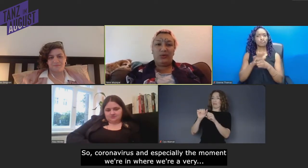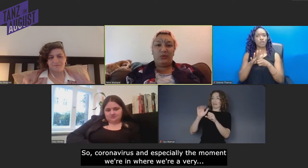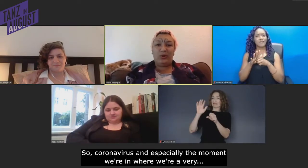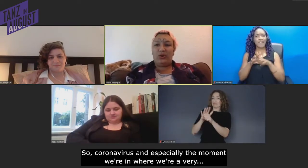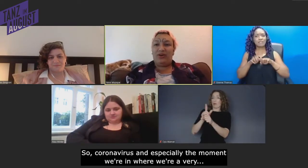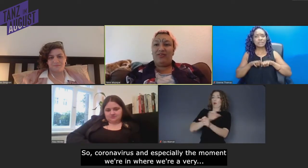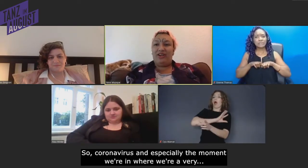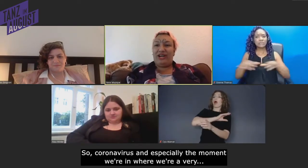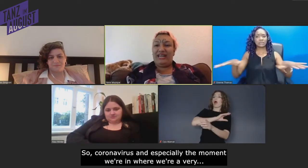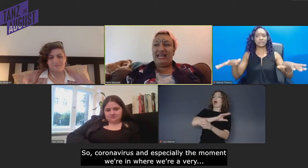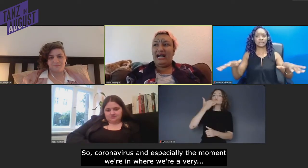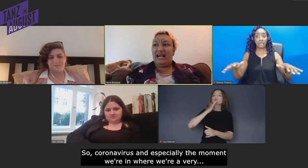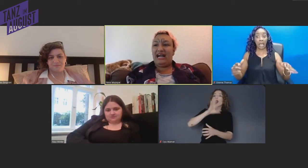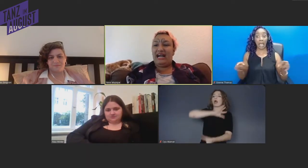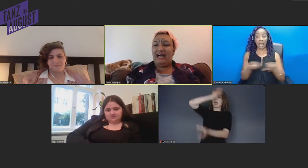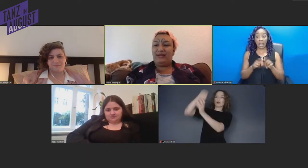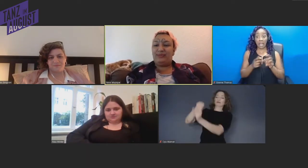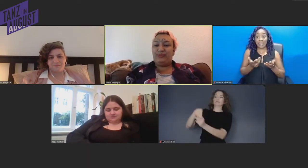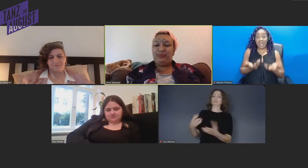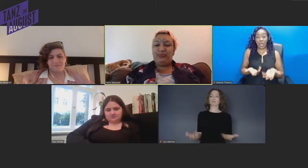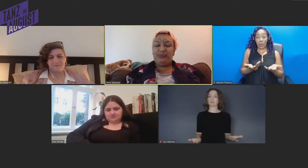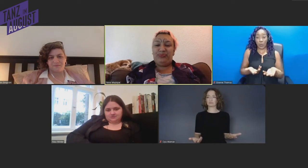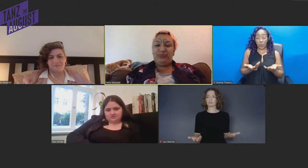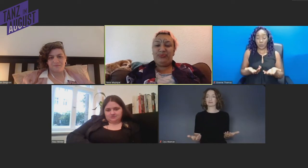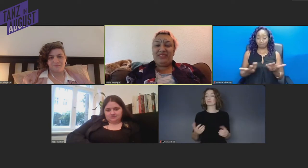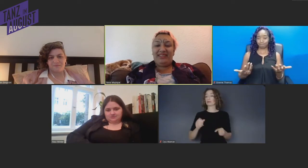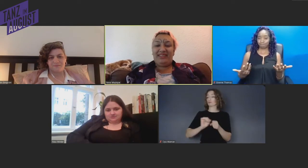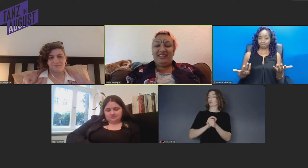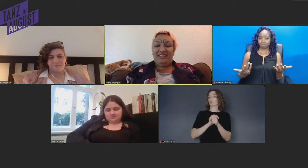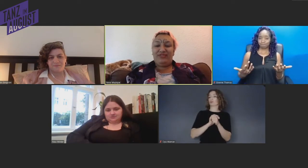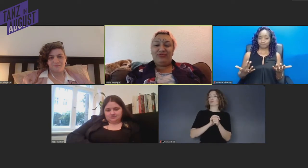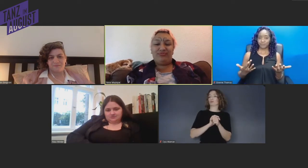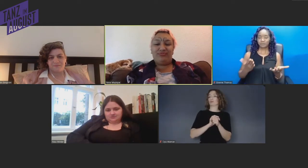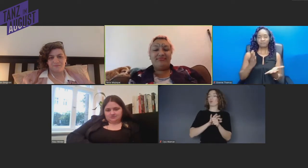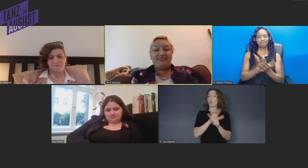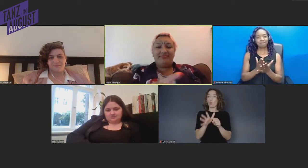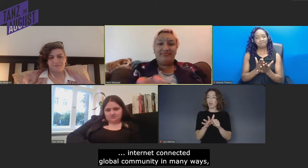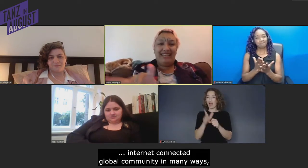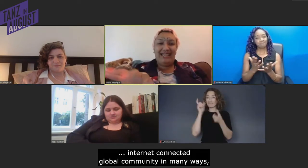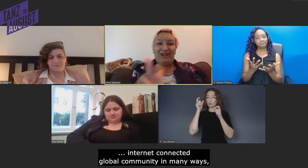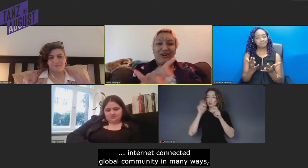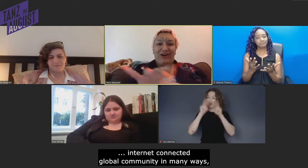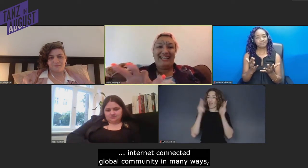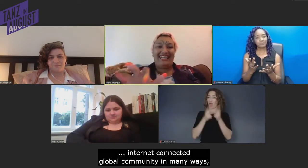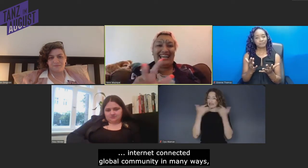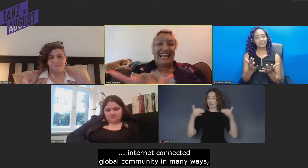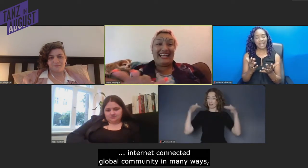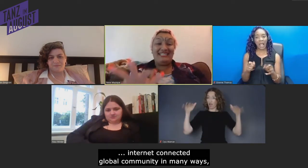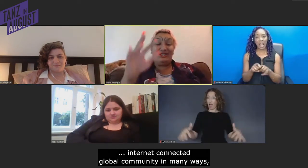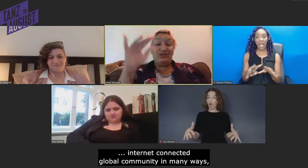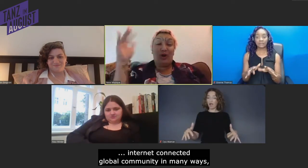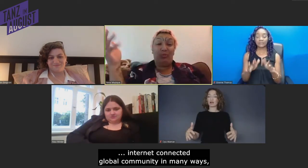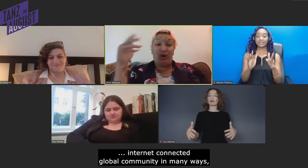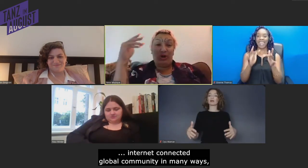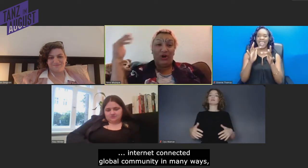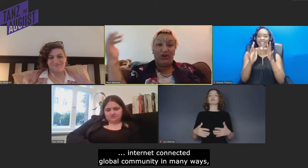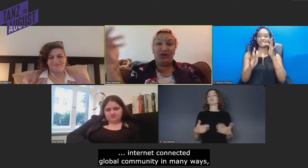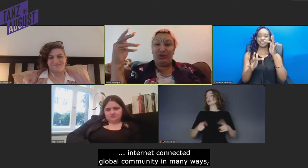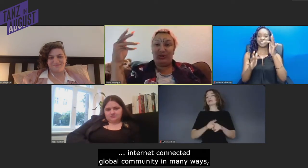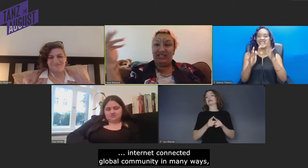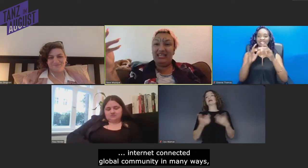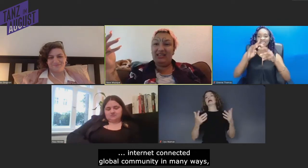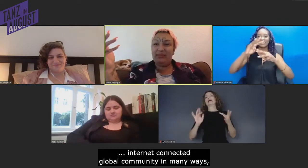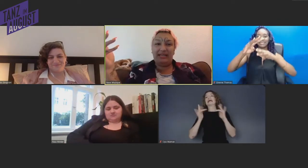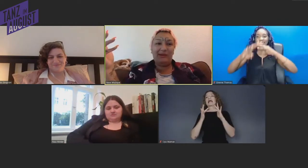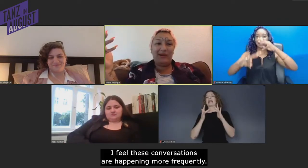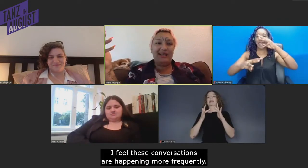in, where we're a very internet connected global